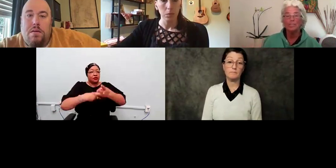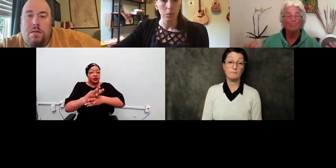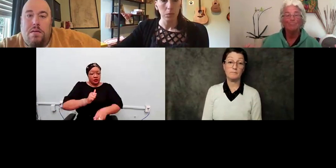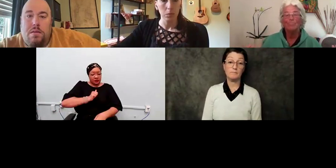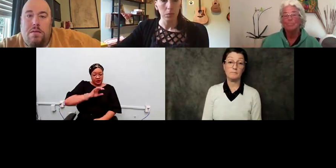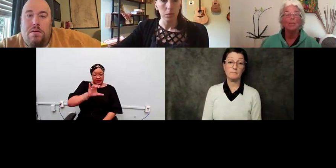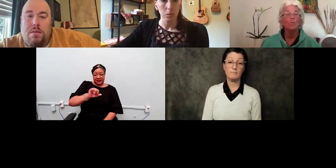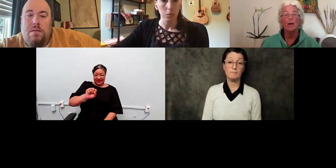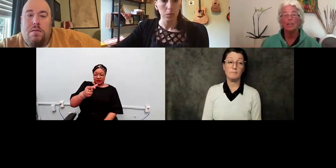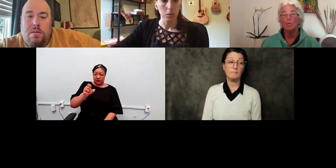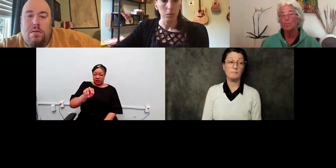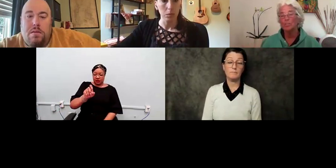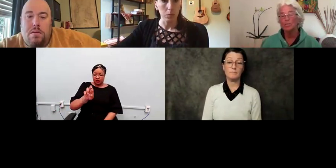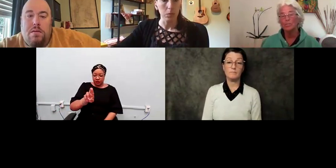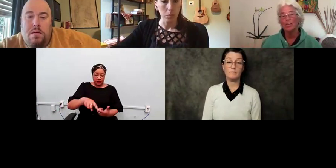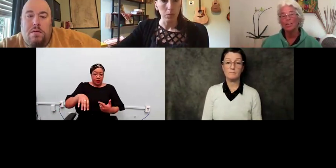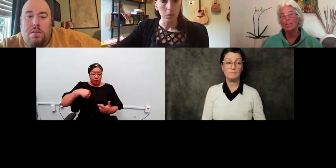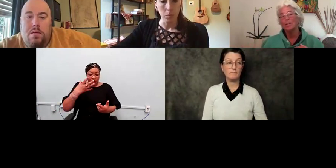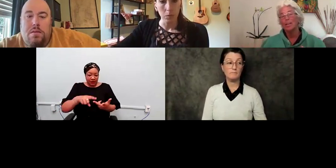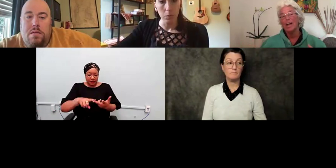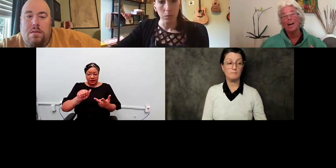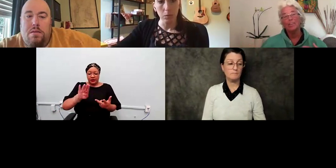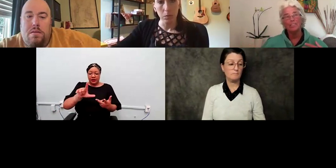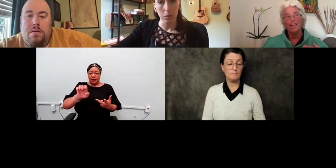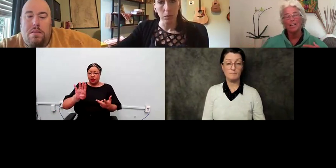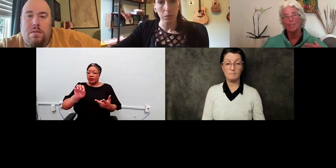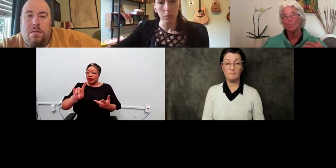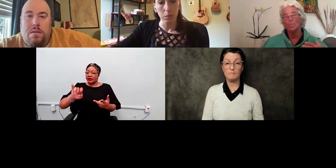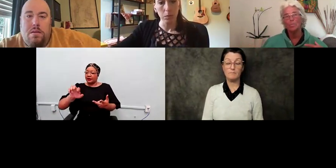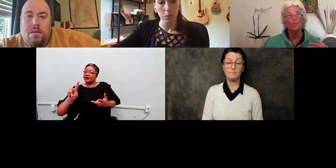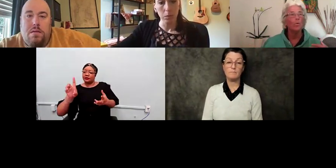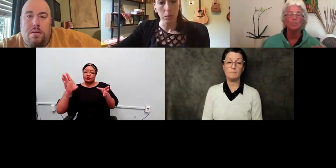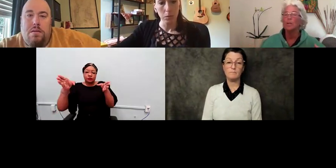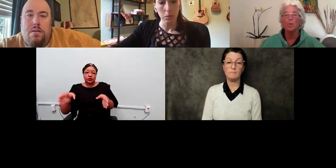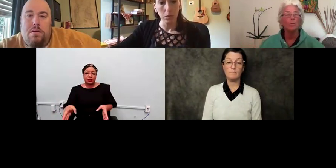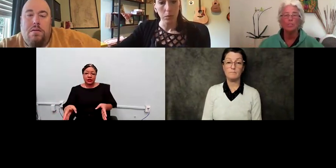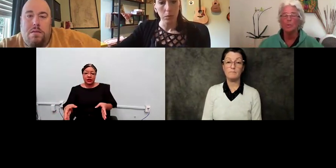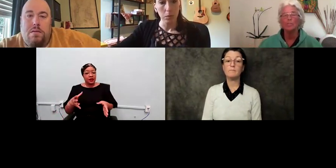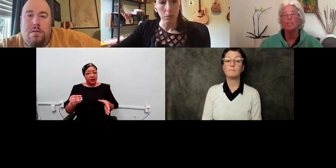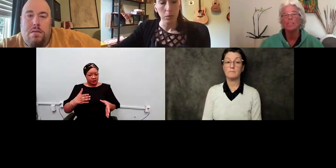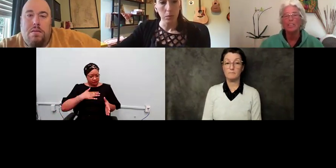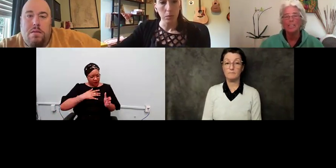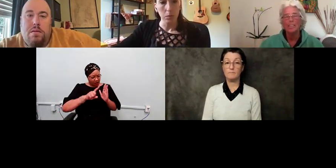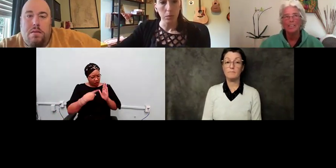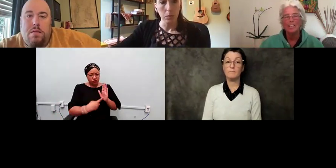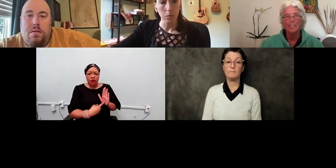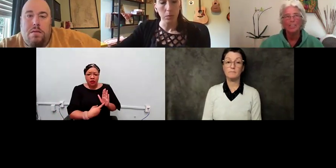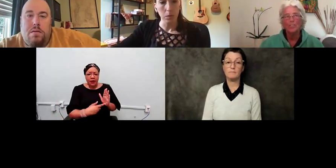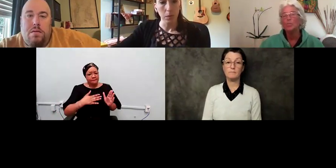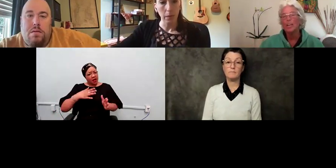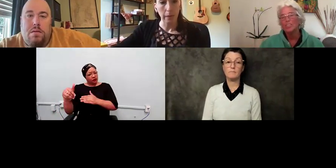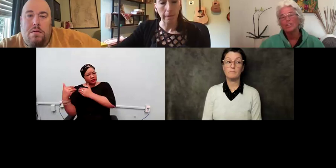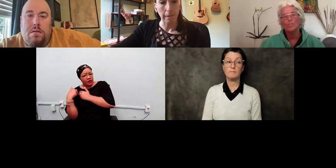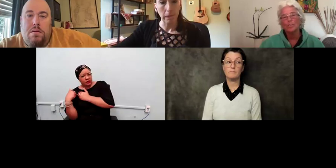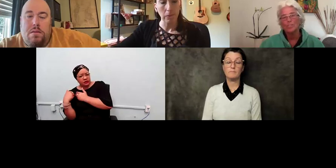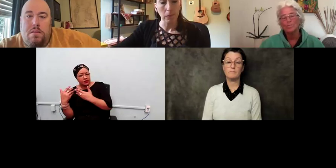white, able-bodied person, right? And how does that, what is my role and responsibility in